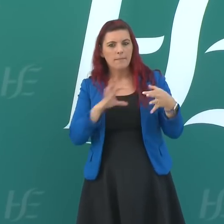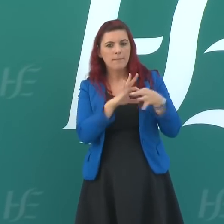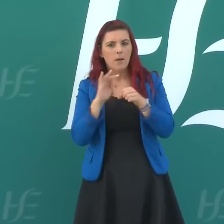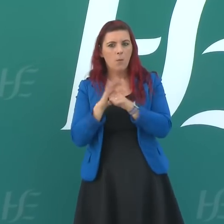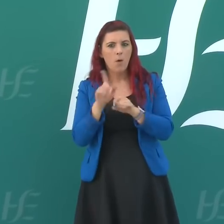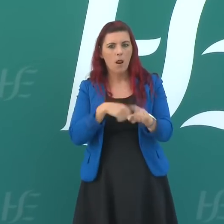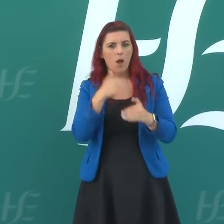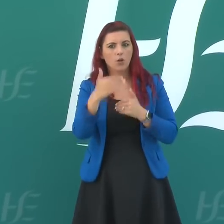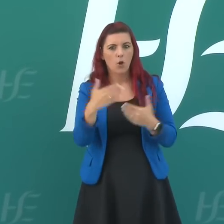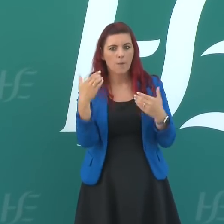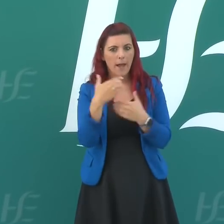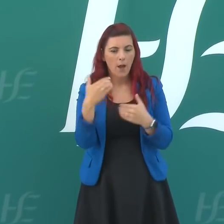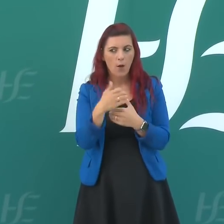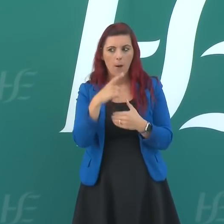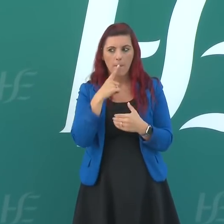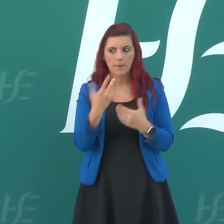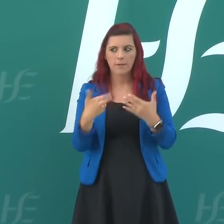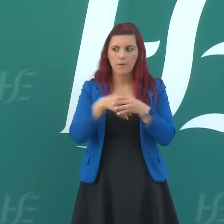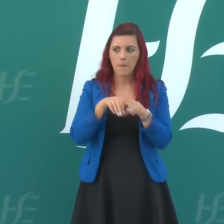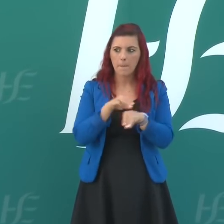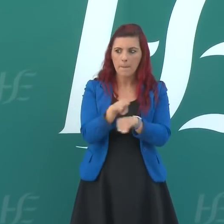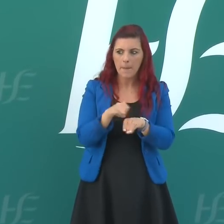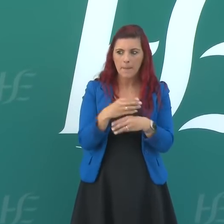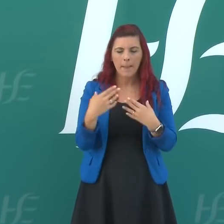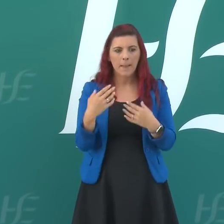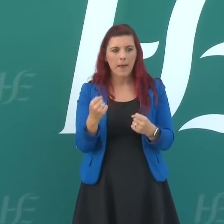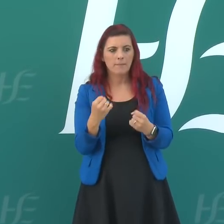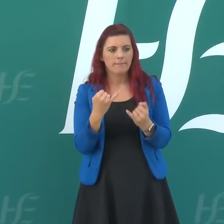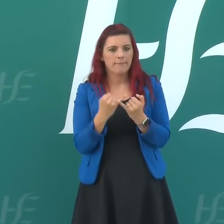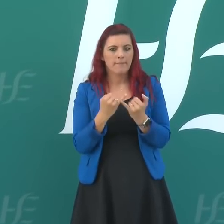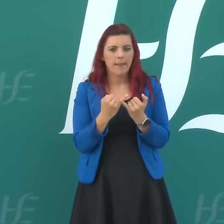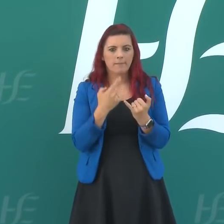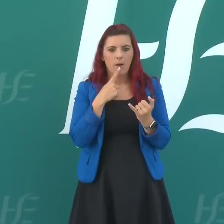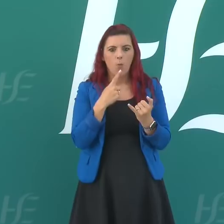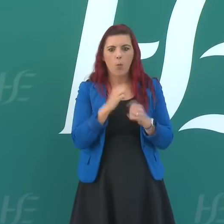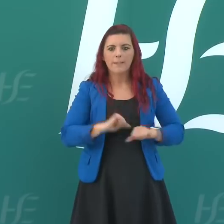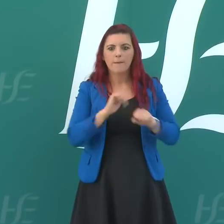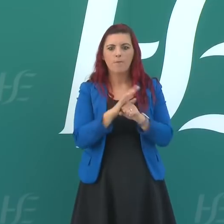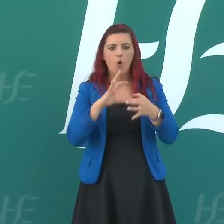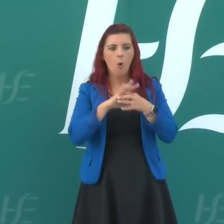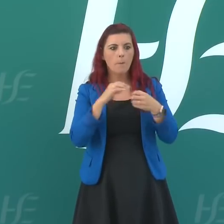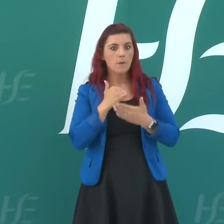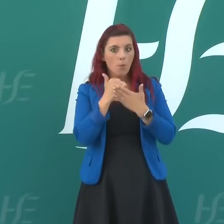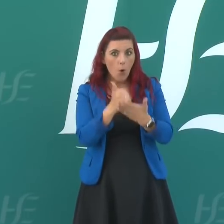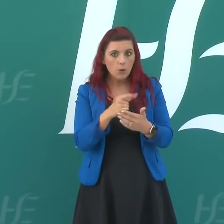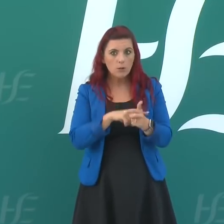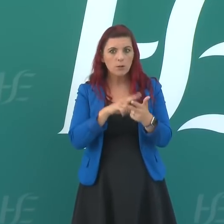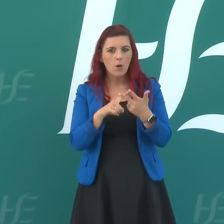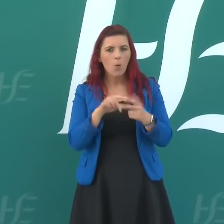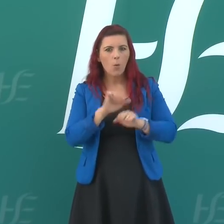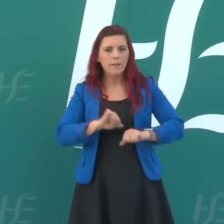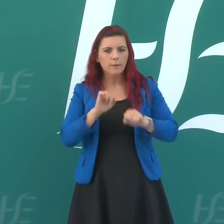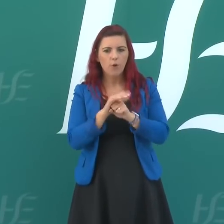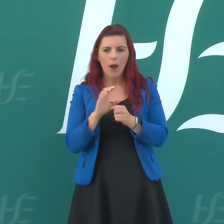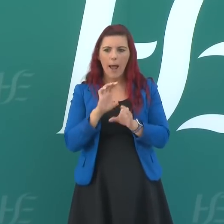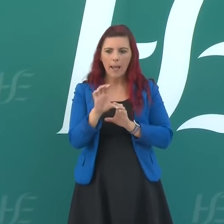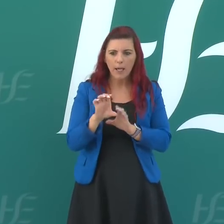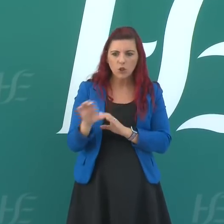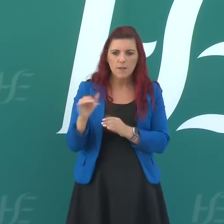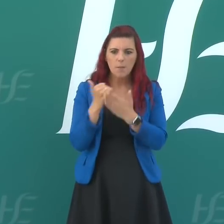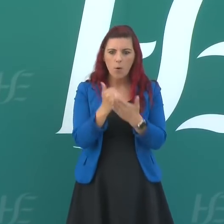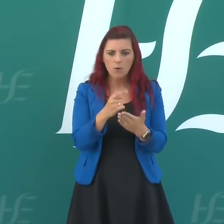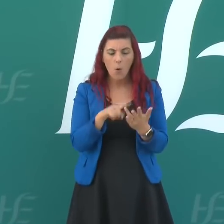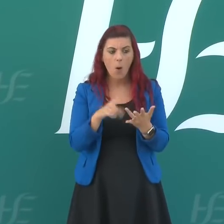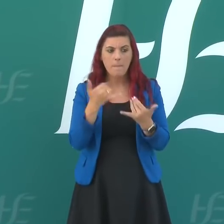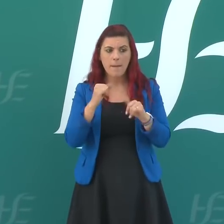care, so it is also, we can have people delayed going home, awaiting home support, awaiting adaptations to homes, or awaiting some kind of very